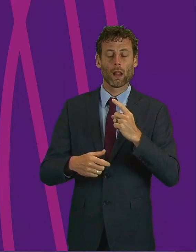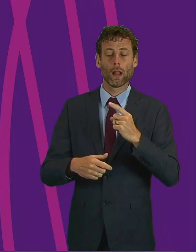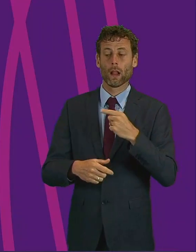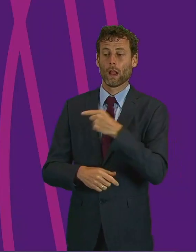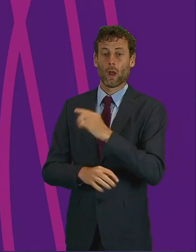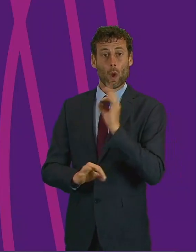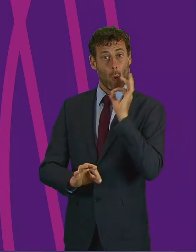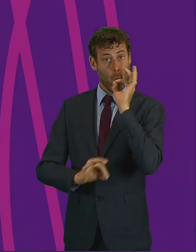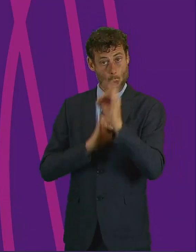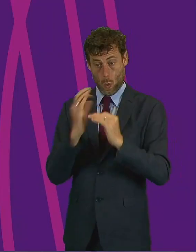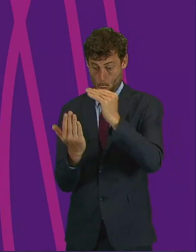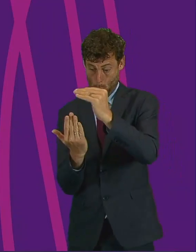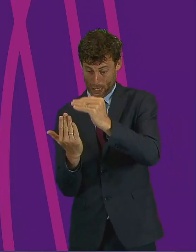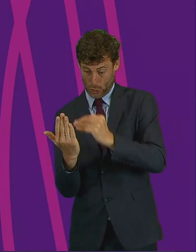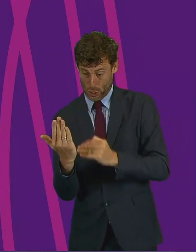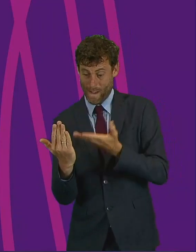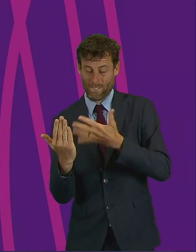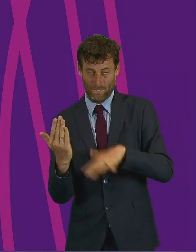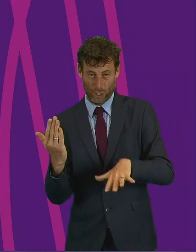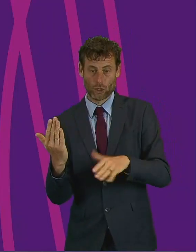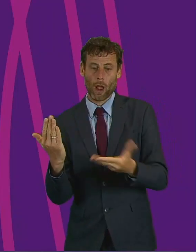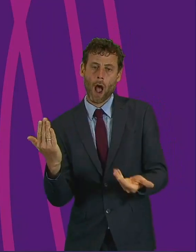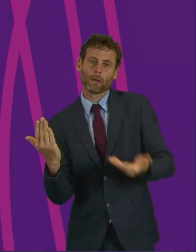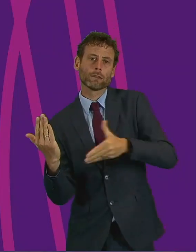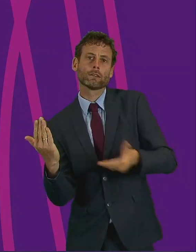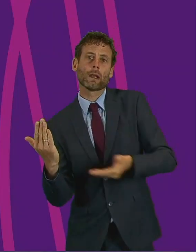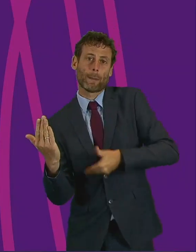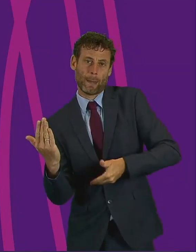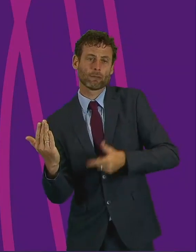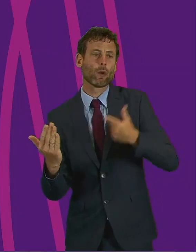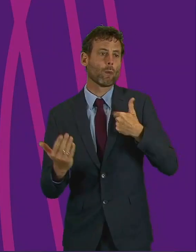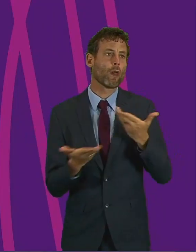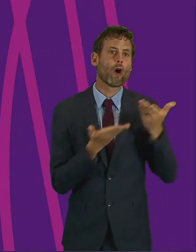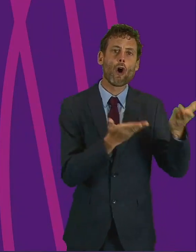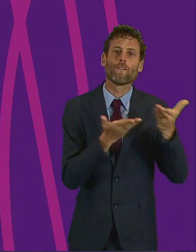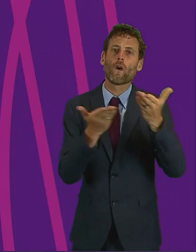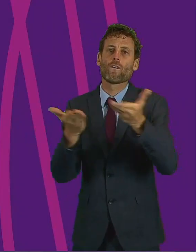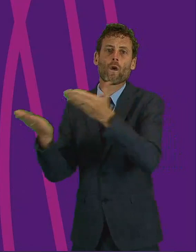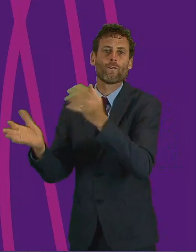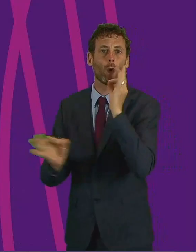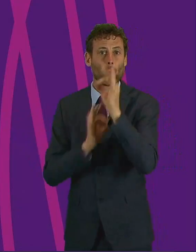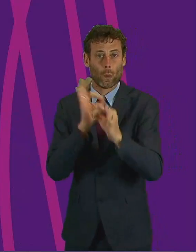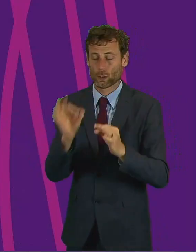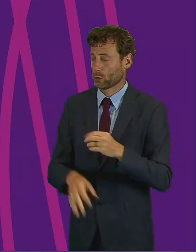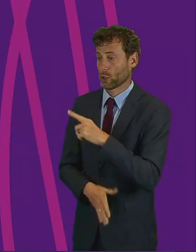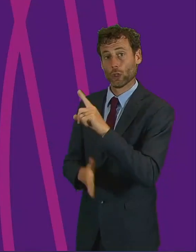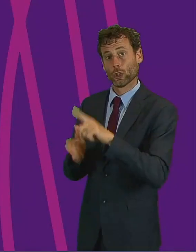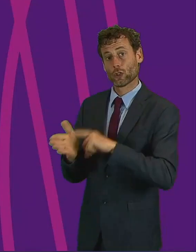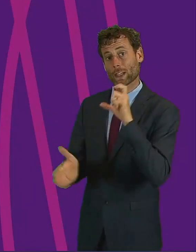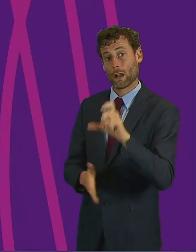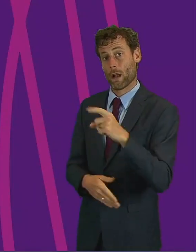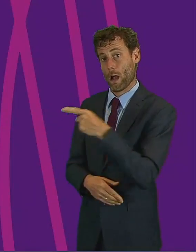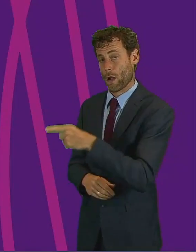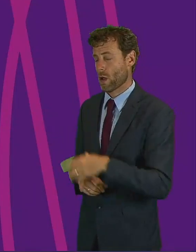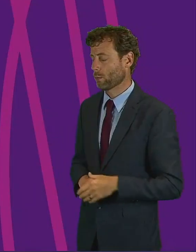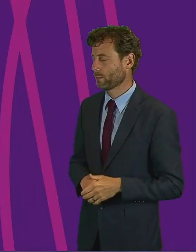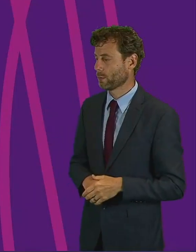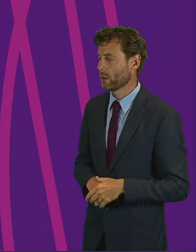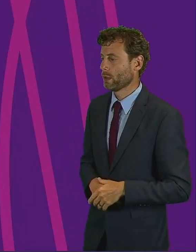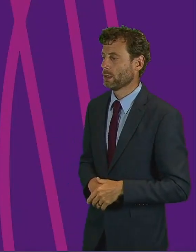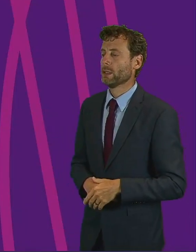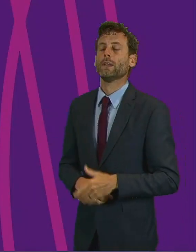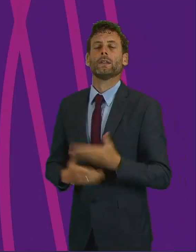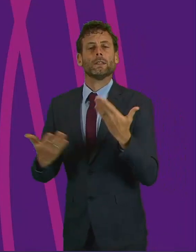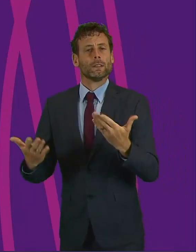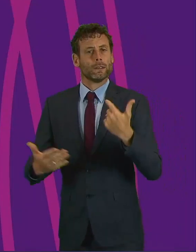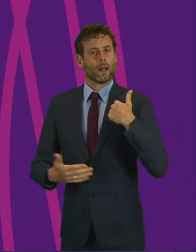question 7, after the question from Daniel Johnson. Question number 1, Jackson Carlaw. Presiding Officer, I